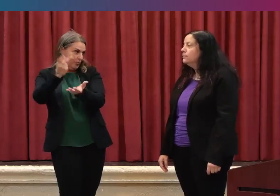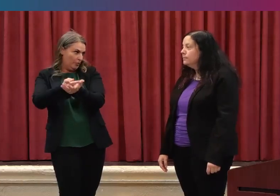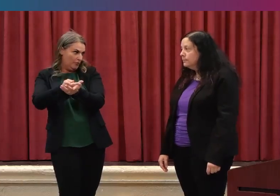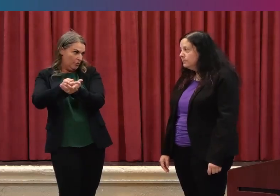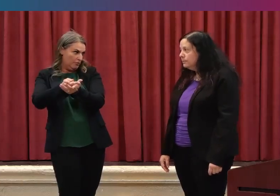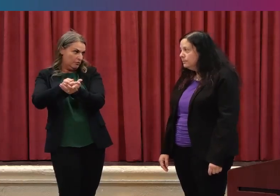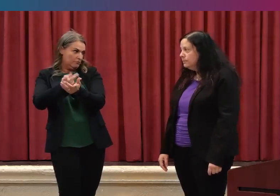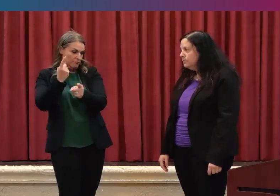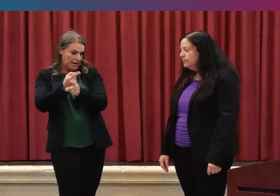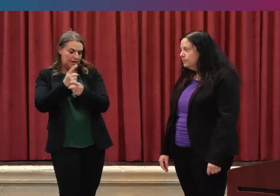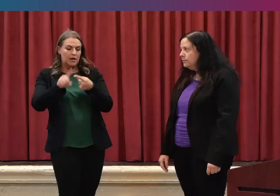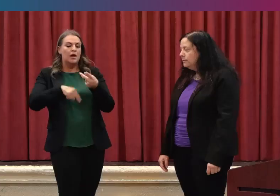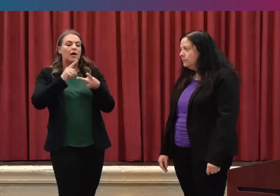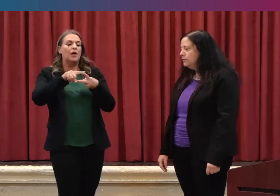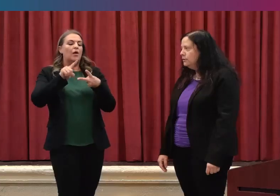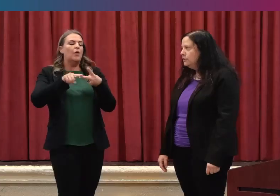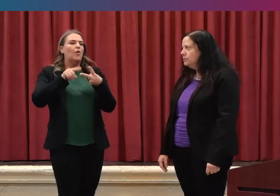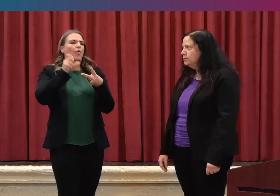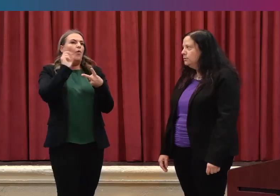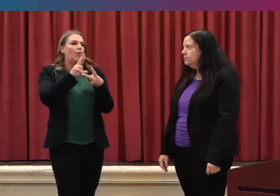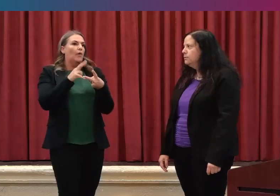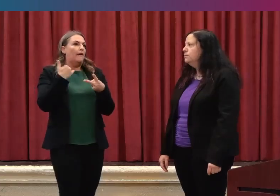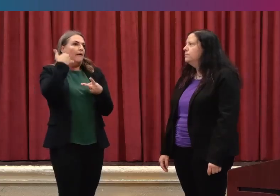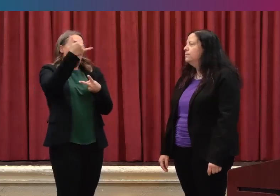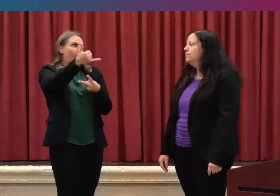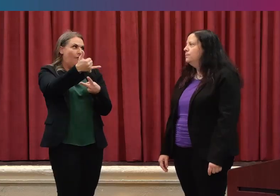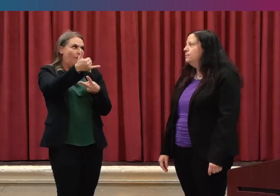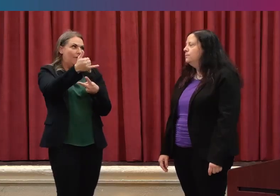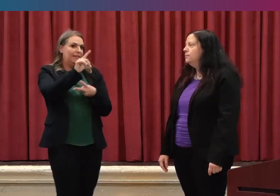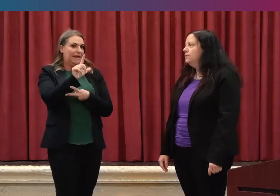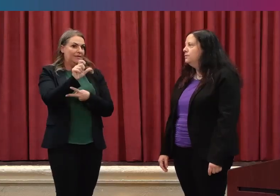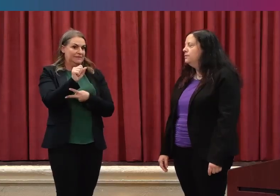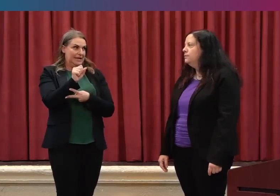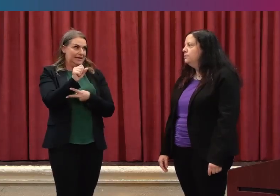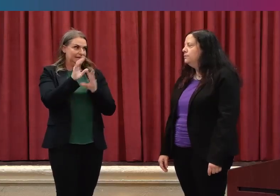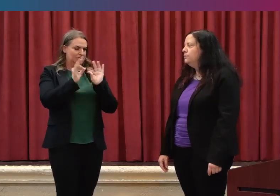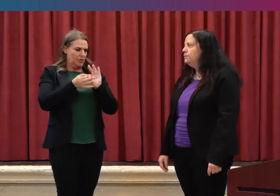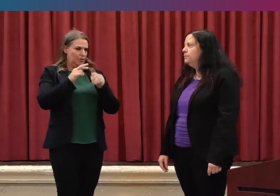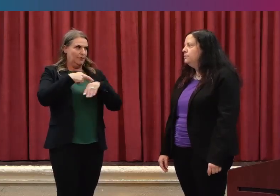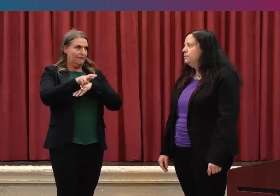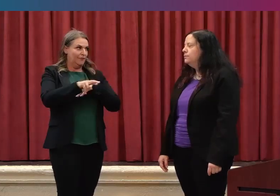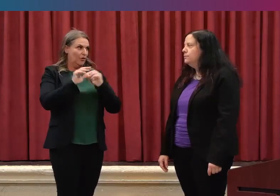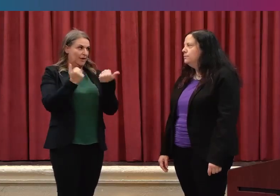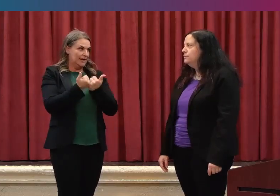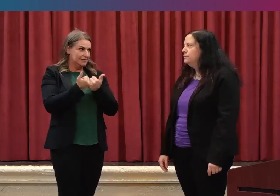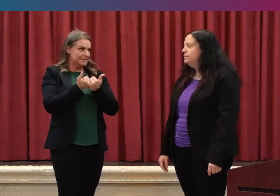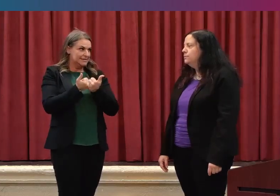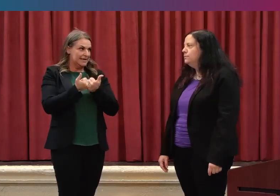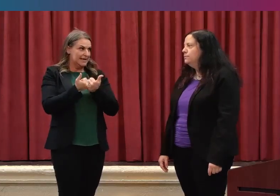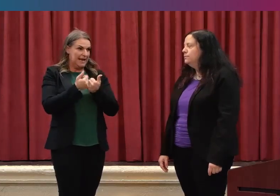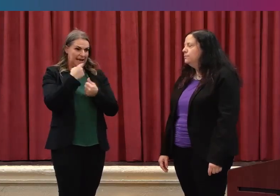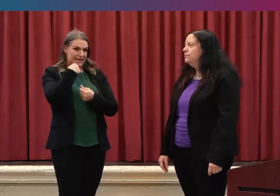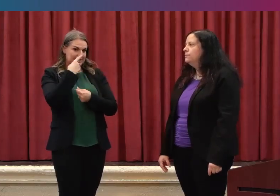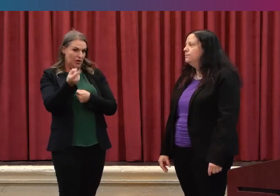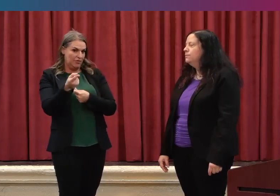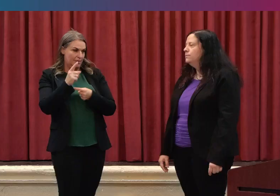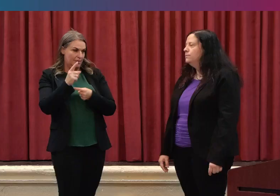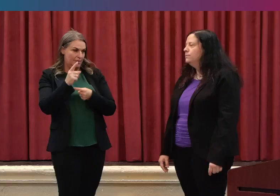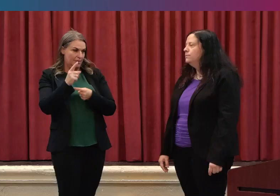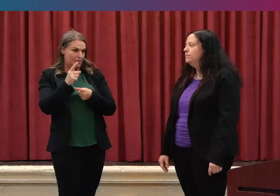an interpreter through the insurance agency. And then I call LifeSigns Interpreting Agency.